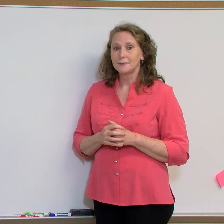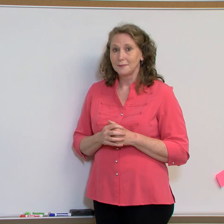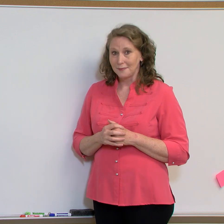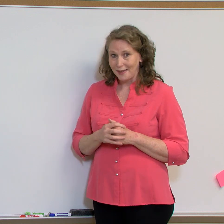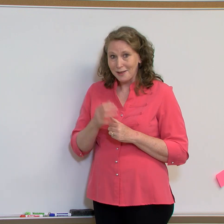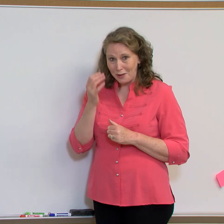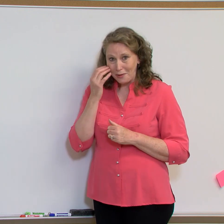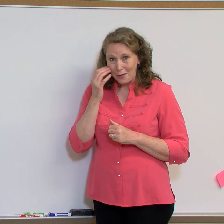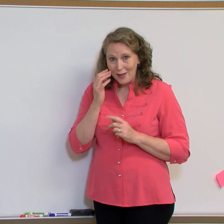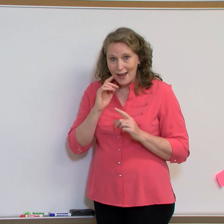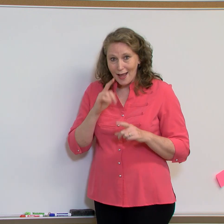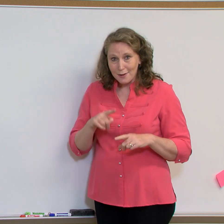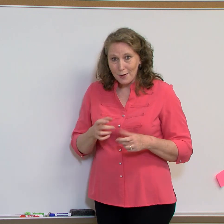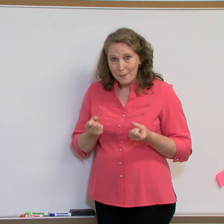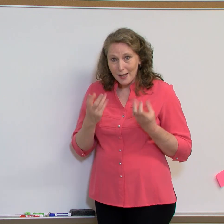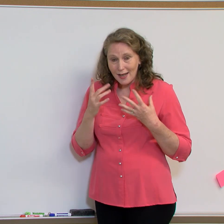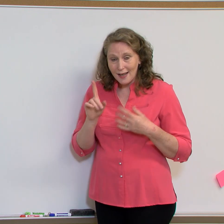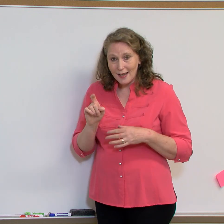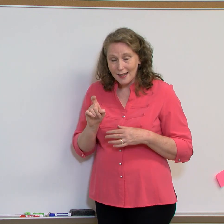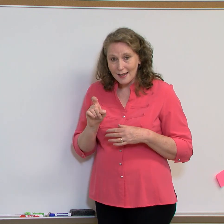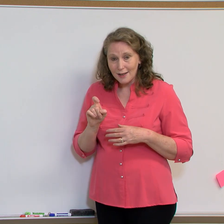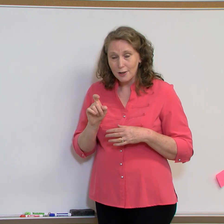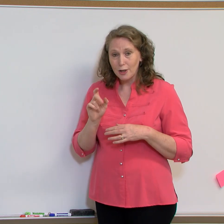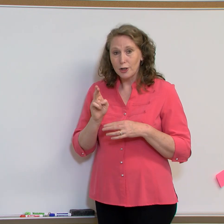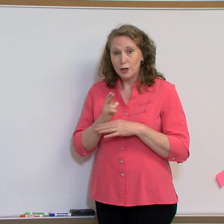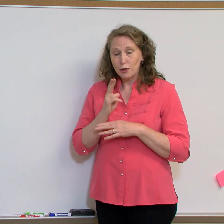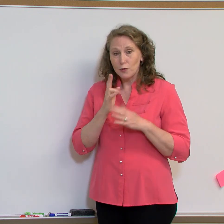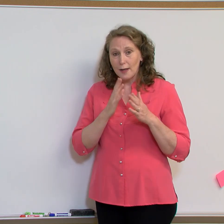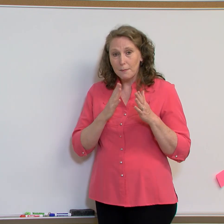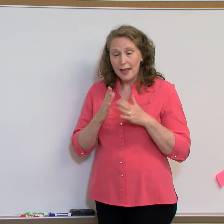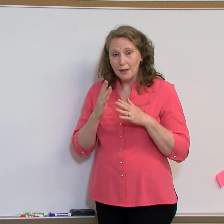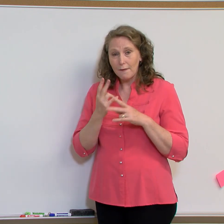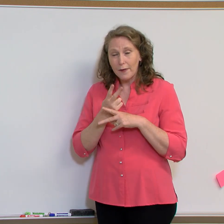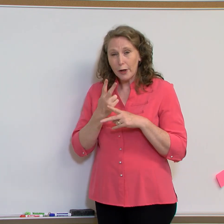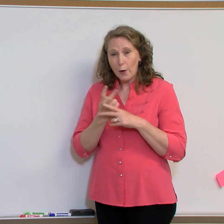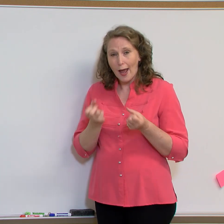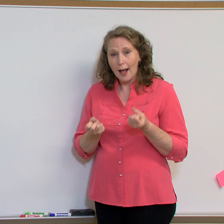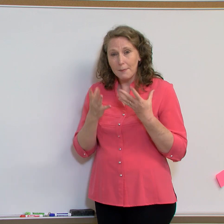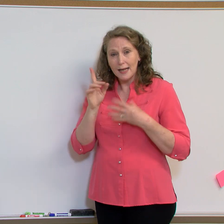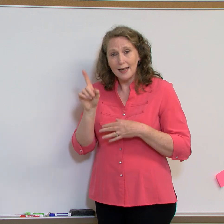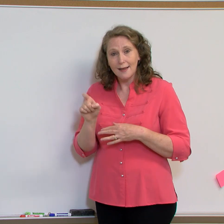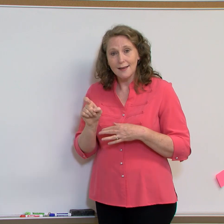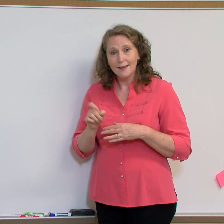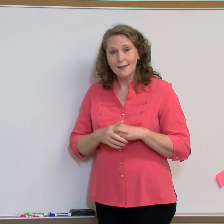Did you know? Did you use a strategy to figure it out?